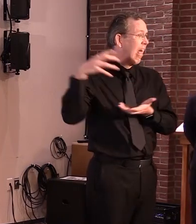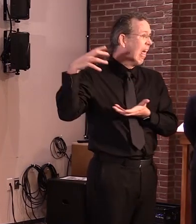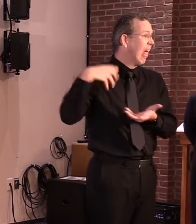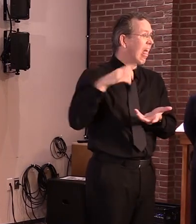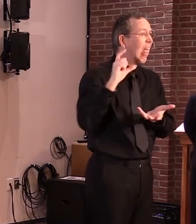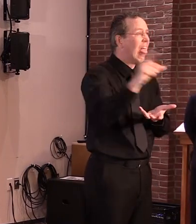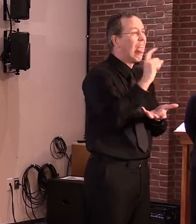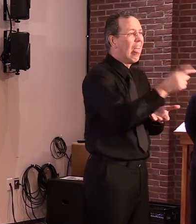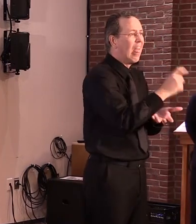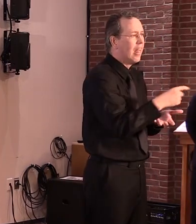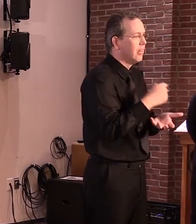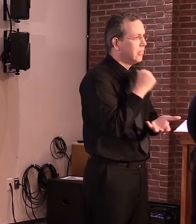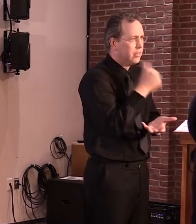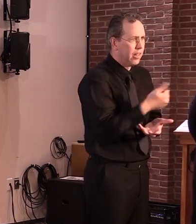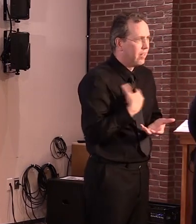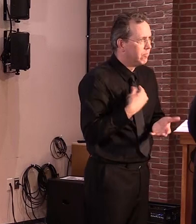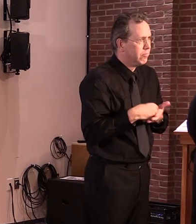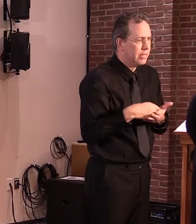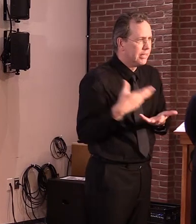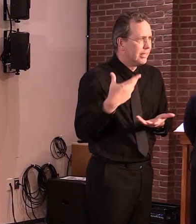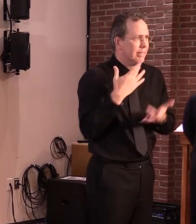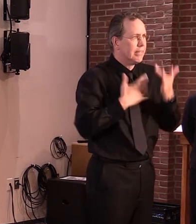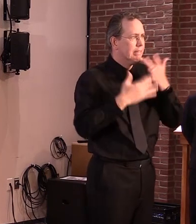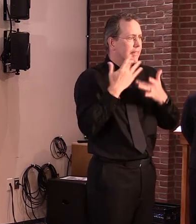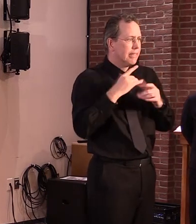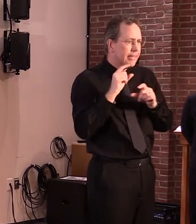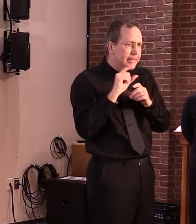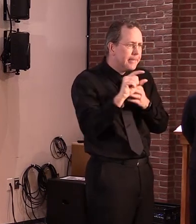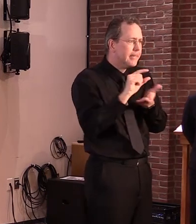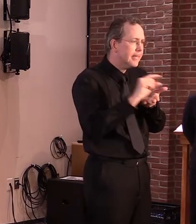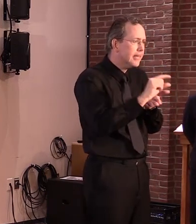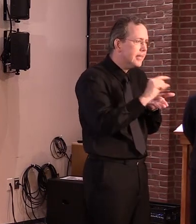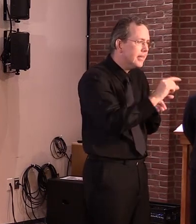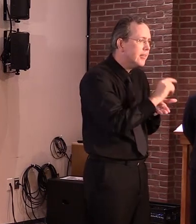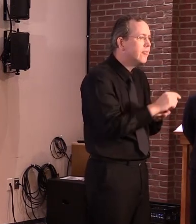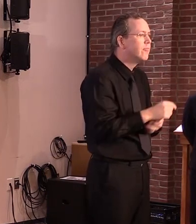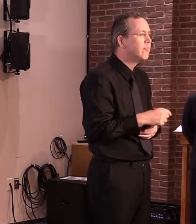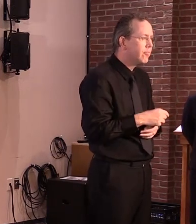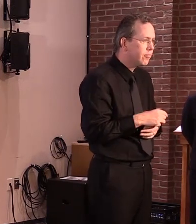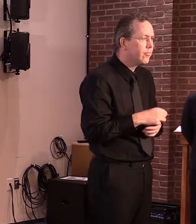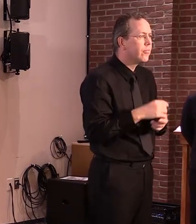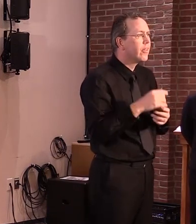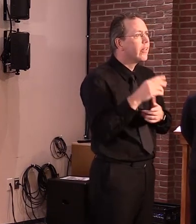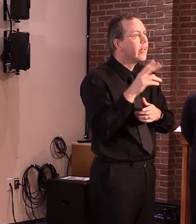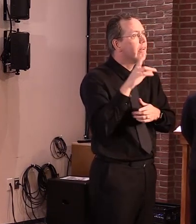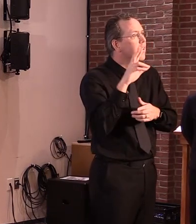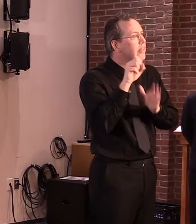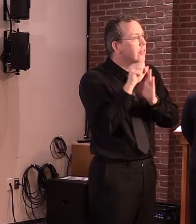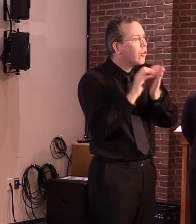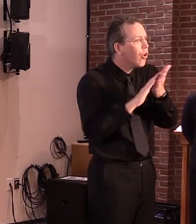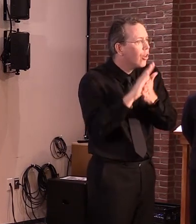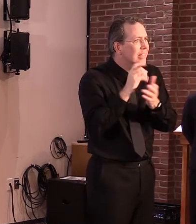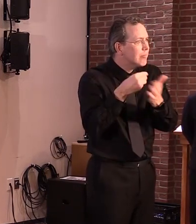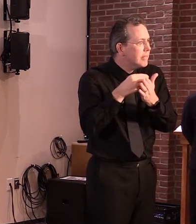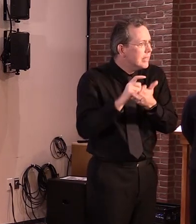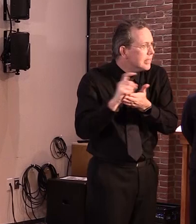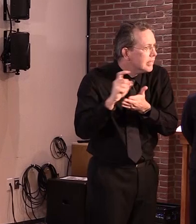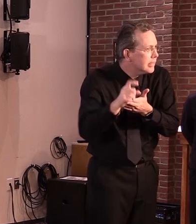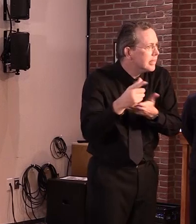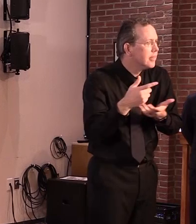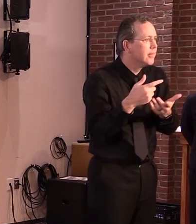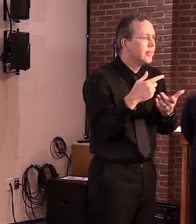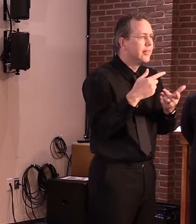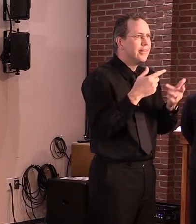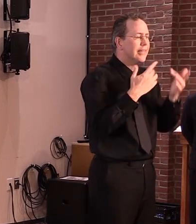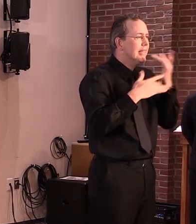we talk about whether it's helping the state colleges, we know we have to do something with our healthcare system to make sure that that's